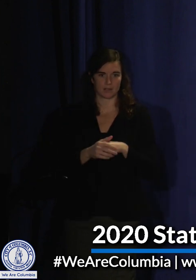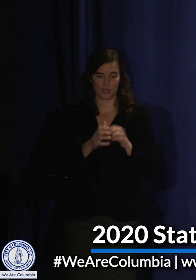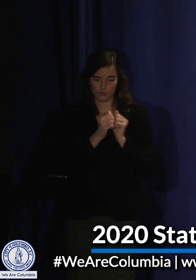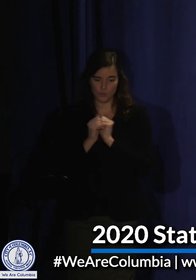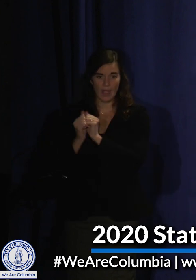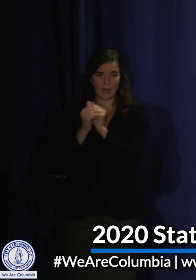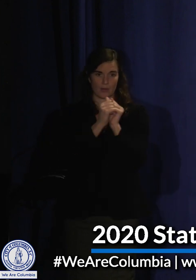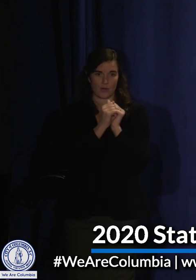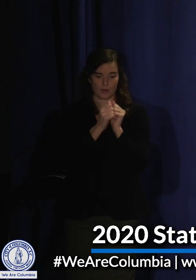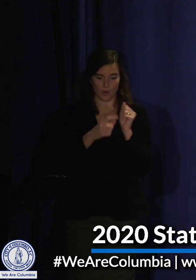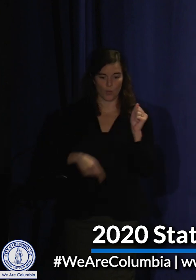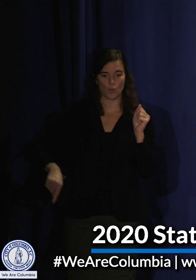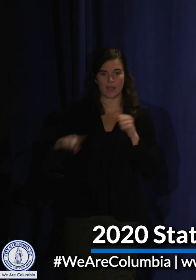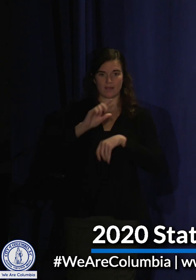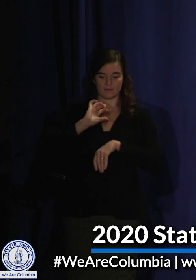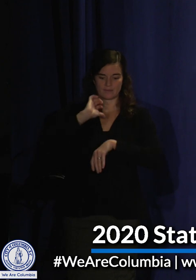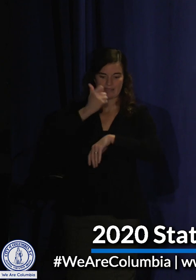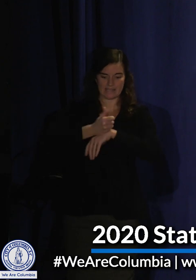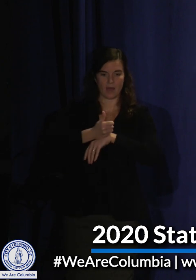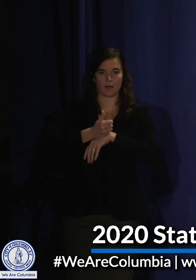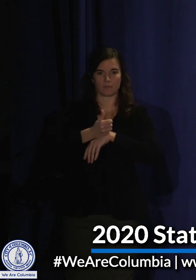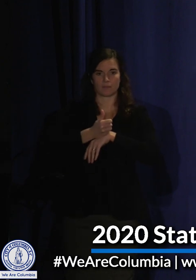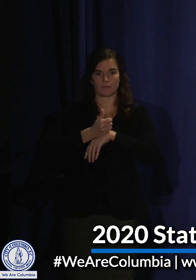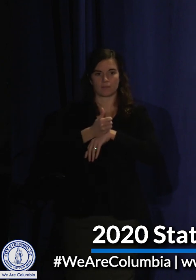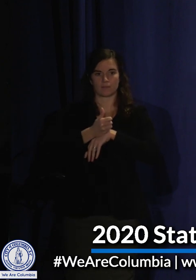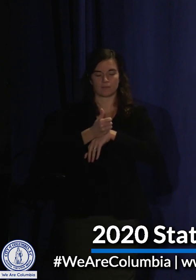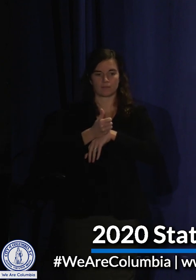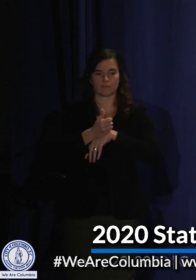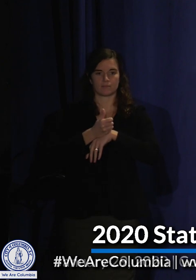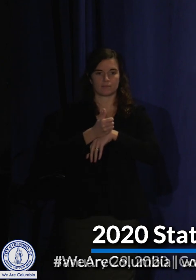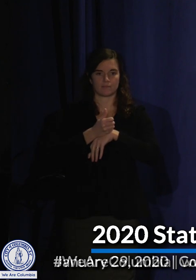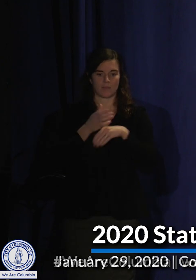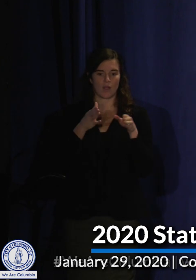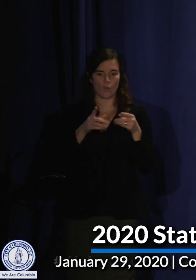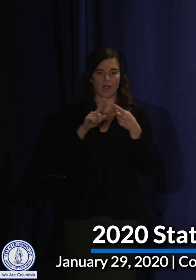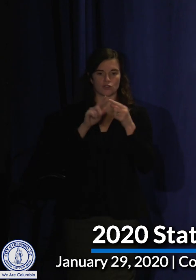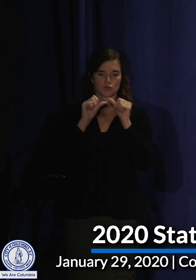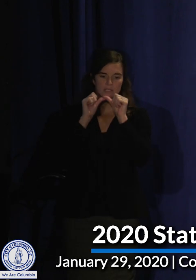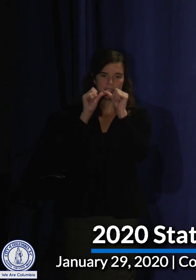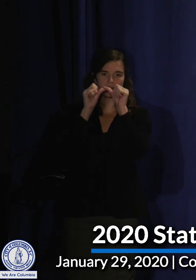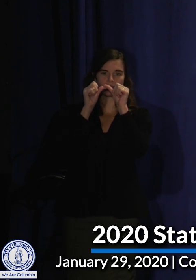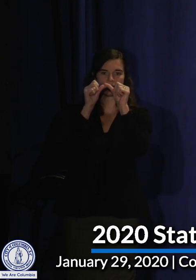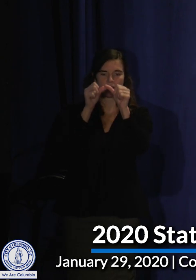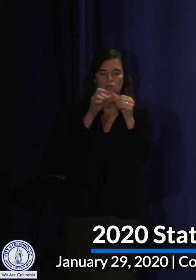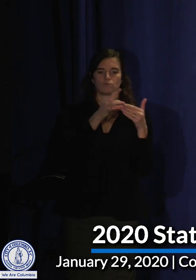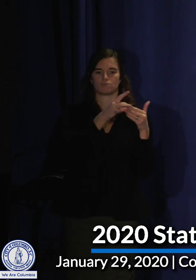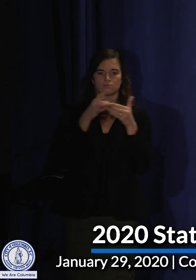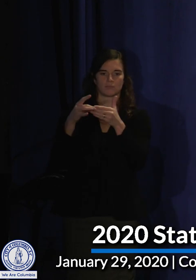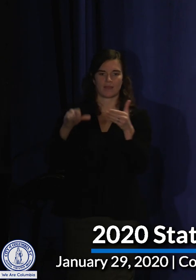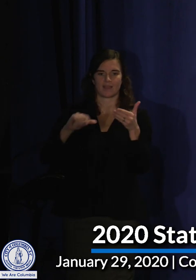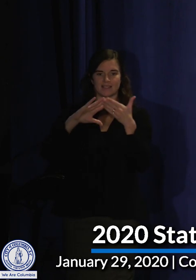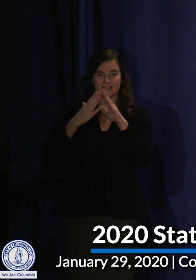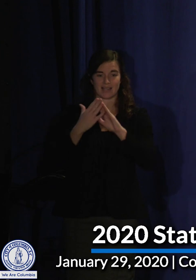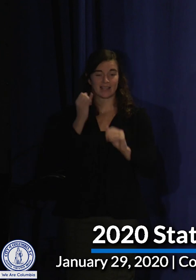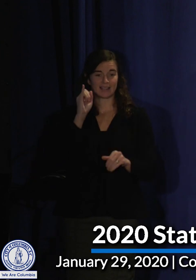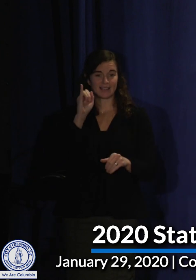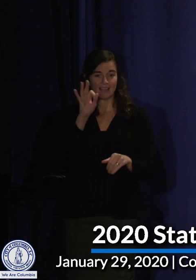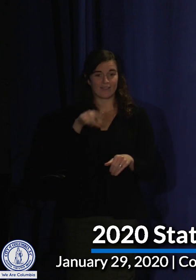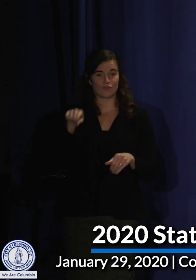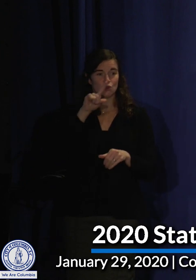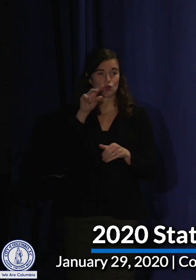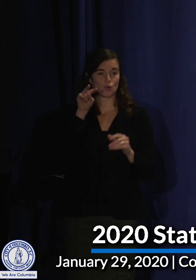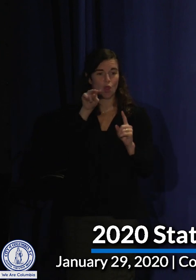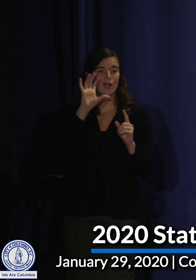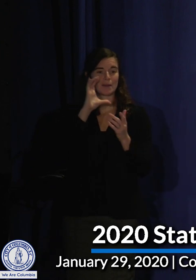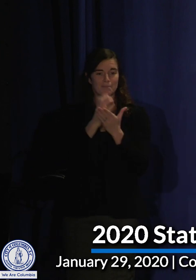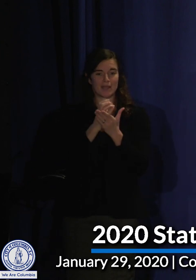Together we've laid a foundation to move this city forward. If you would look at the picture of yourself from 10 years ago, you wouldn't just